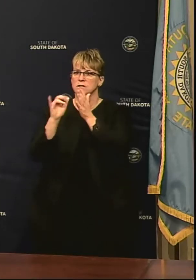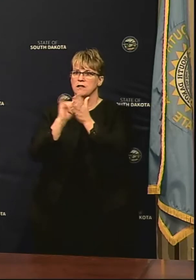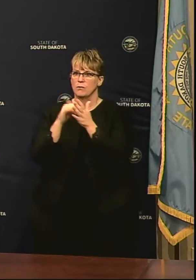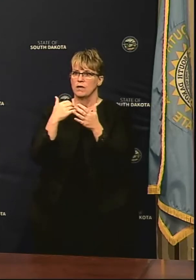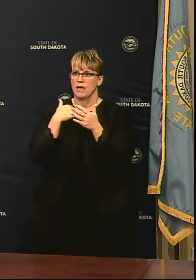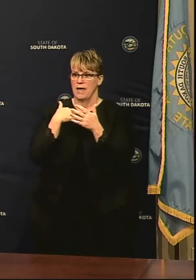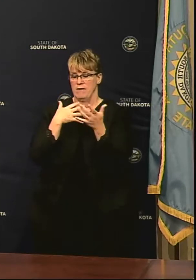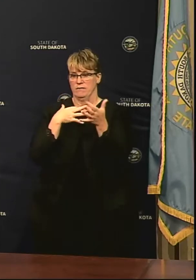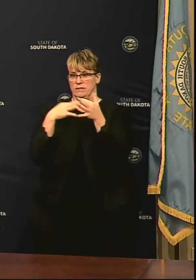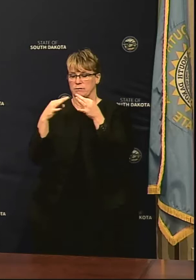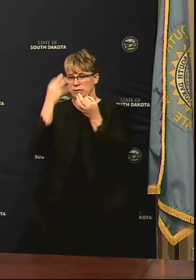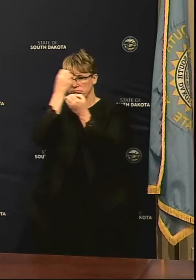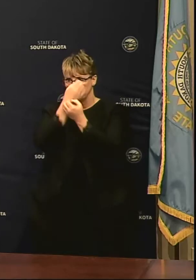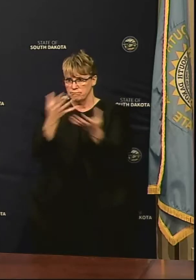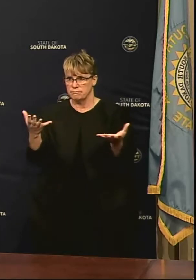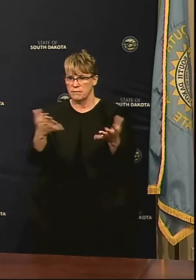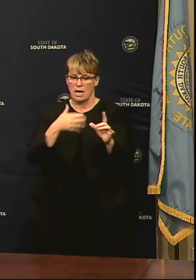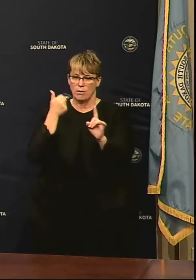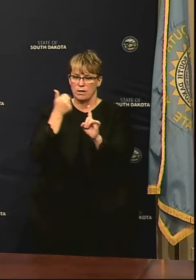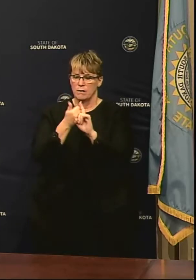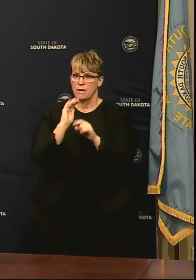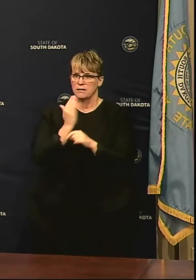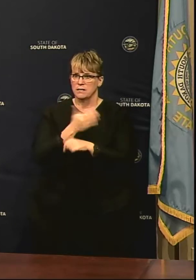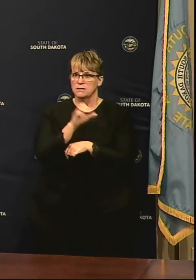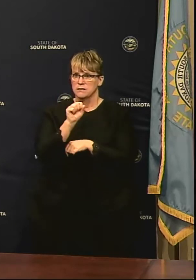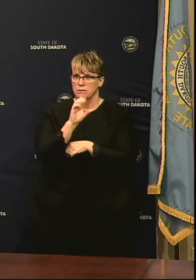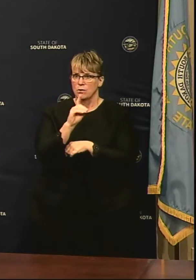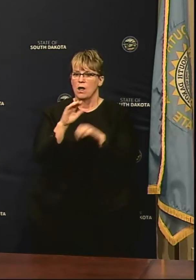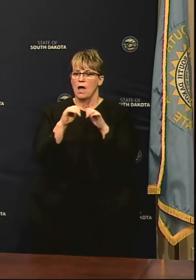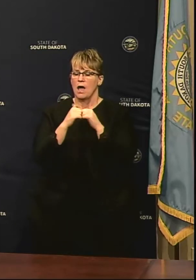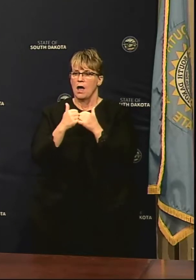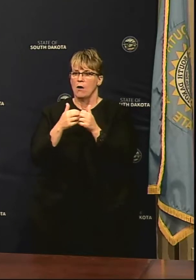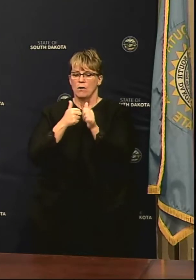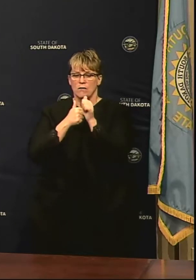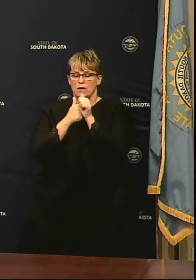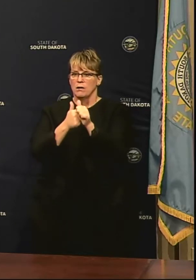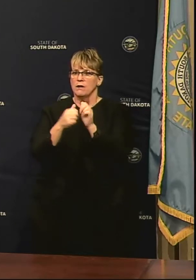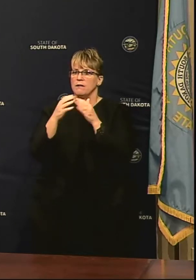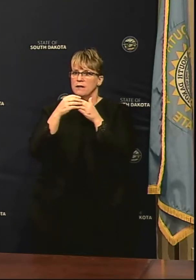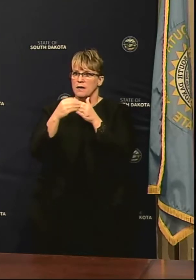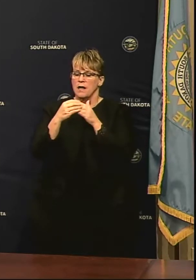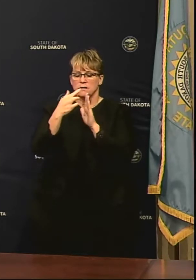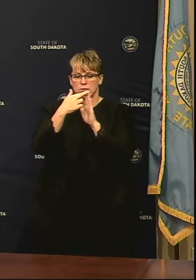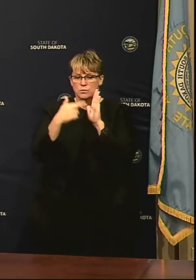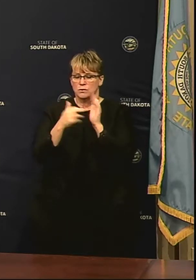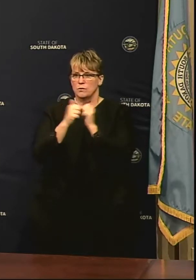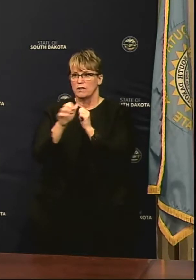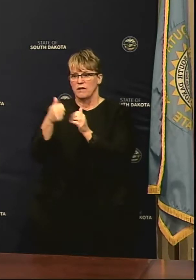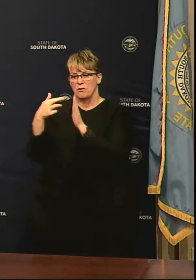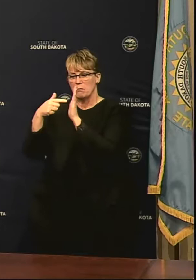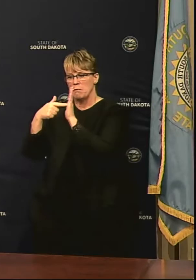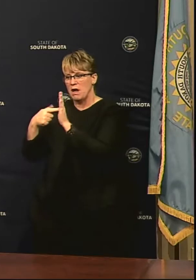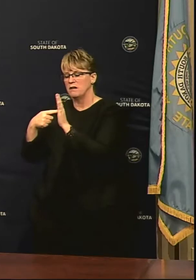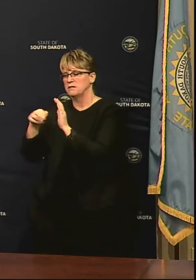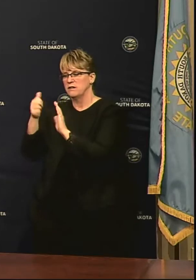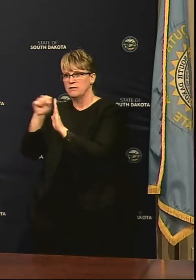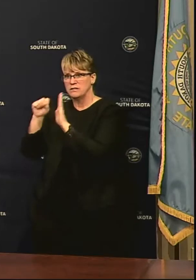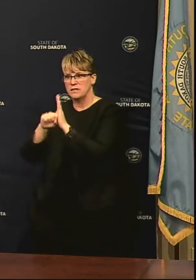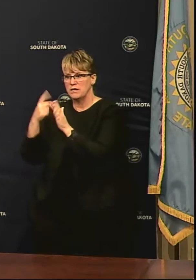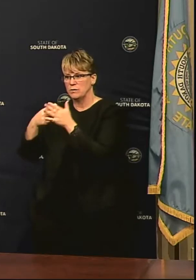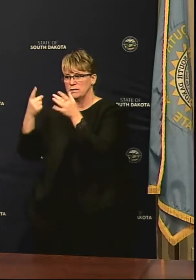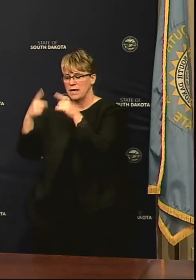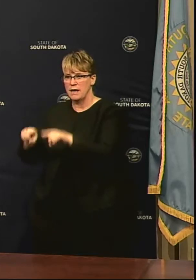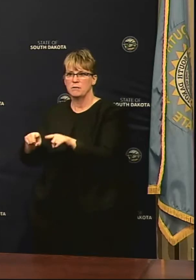we have laid out impact us, and how we are following the guidance that we've looked at with other models across the country, what's